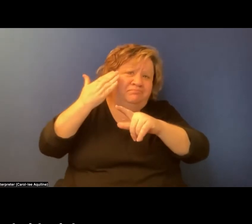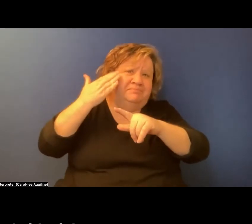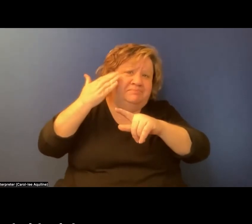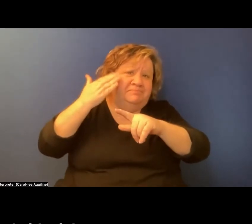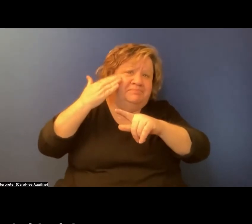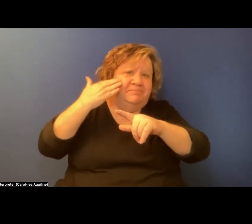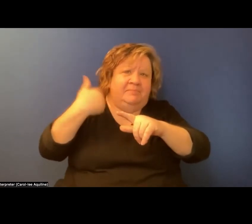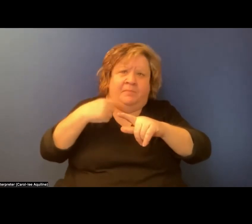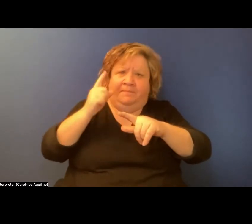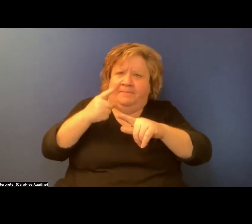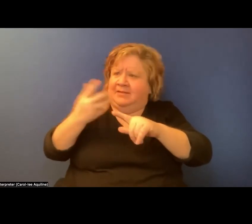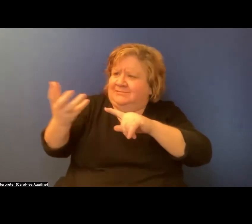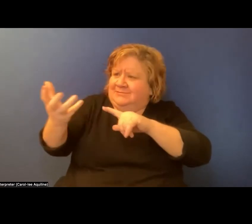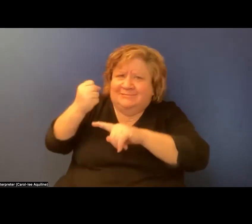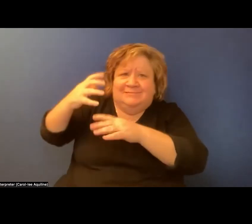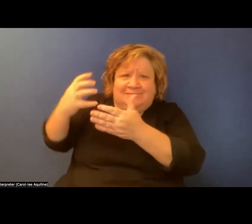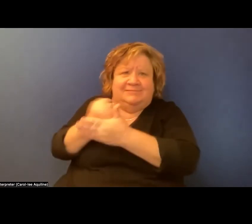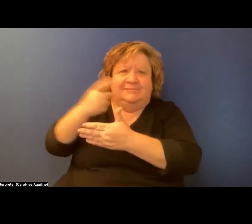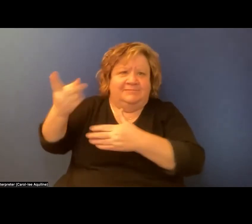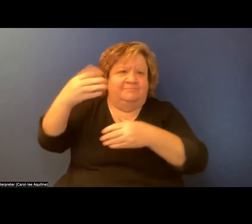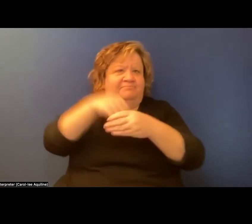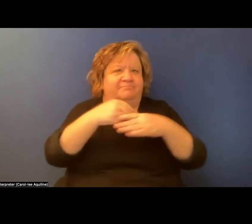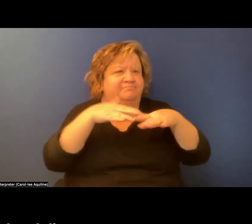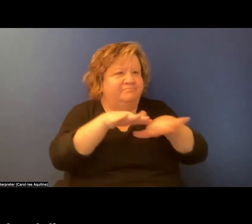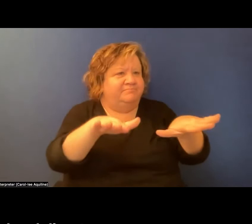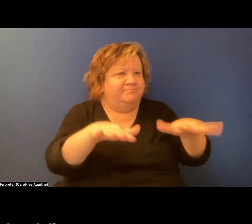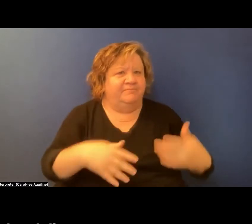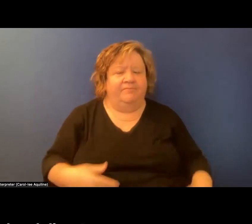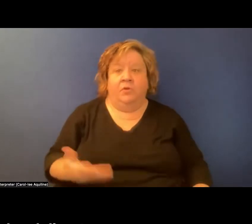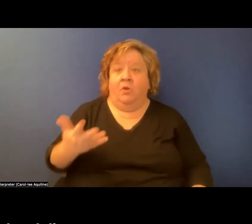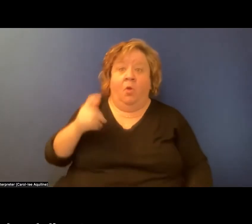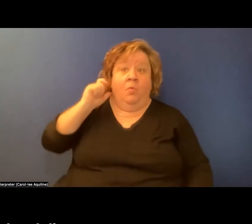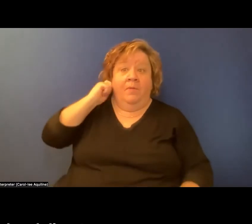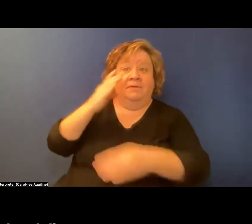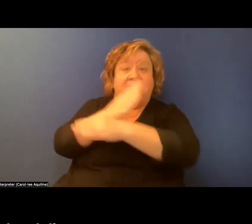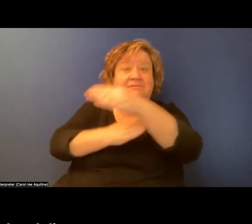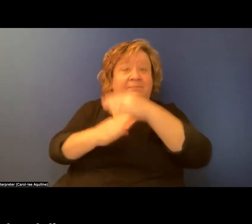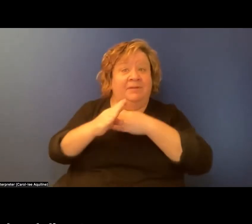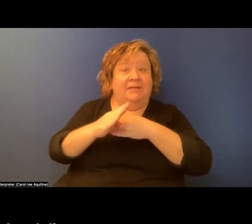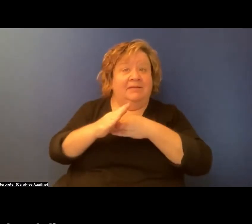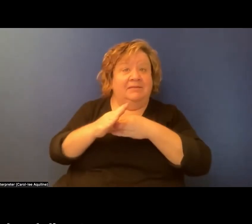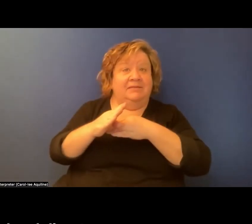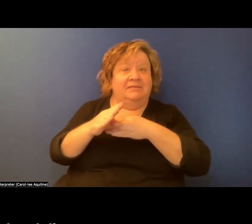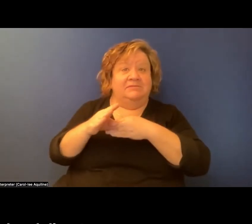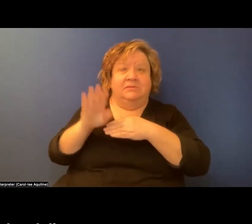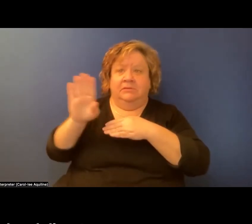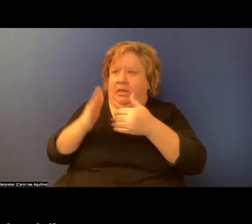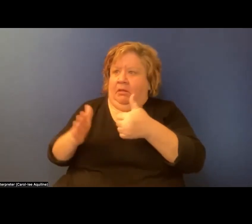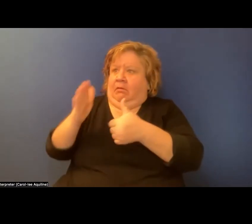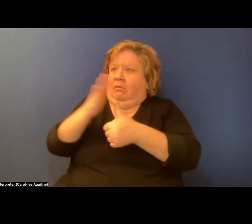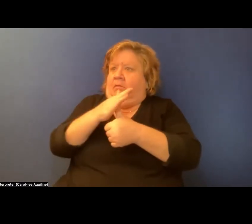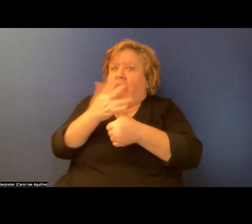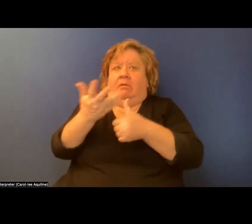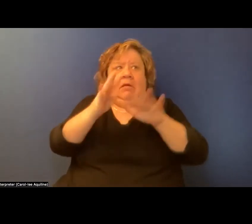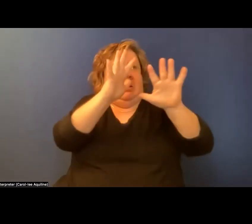with disabilities, their priorities and needs are systematically overlooked by climate, environmental, and disaster risk policies and